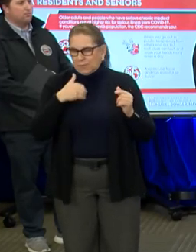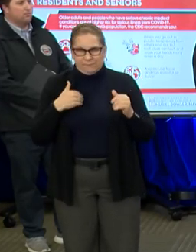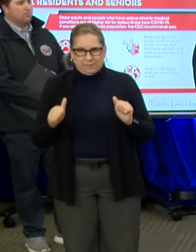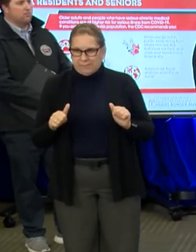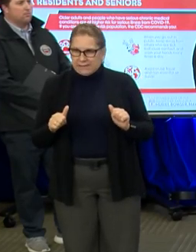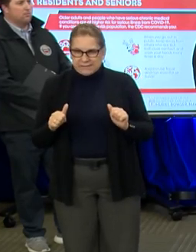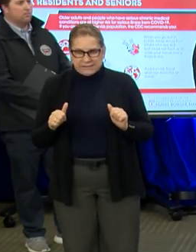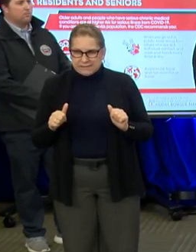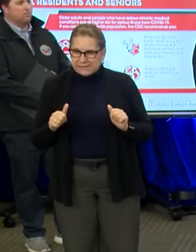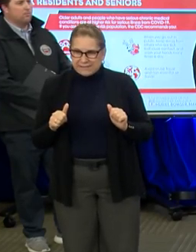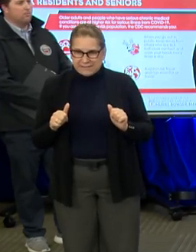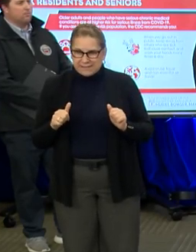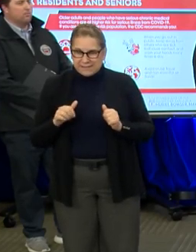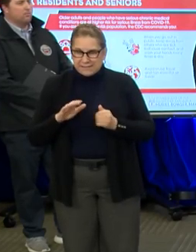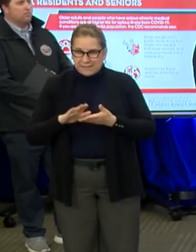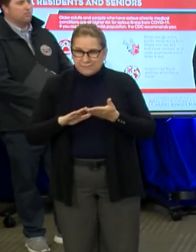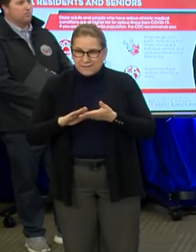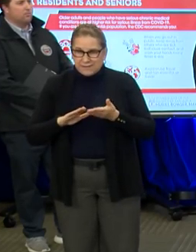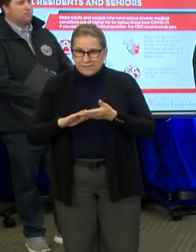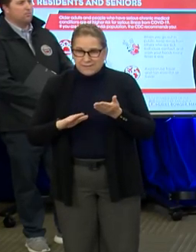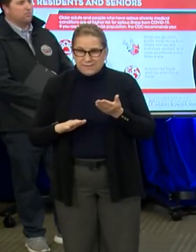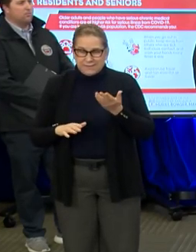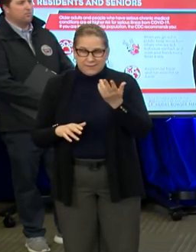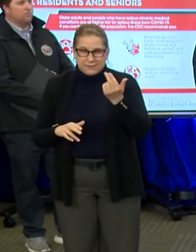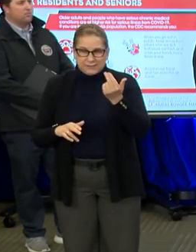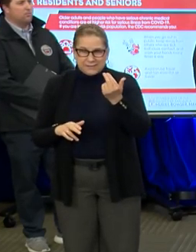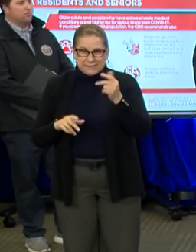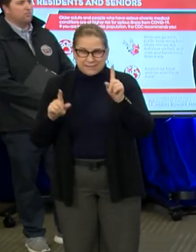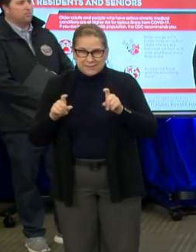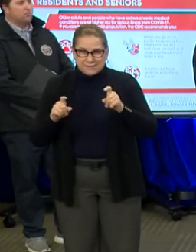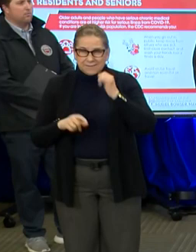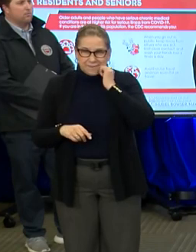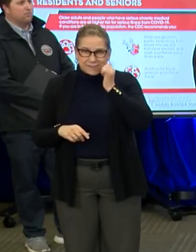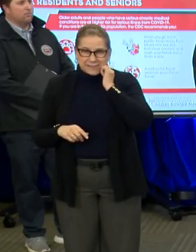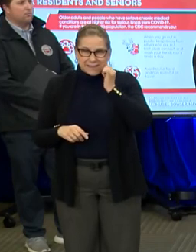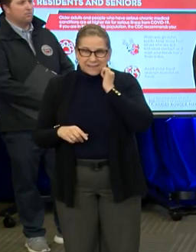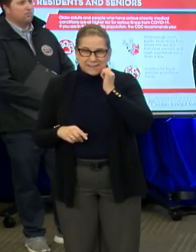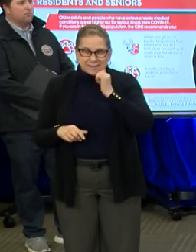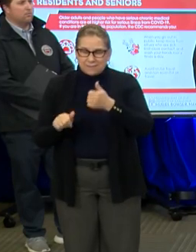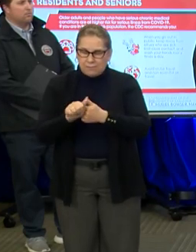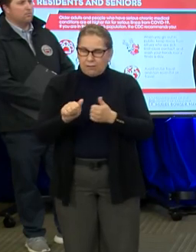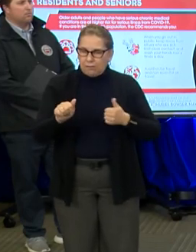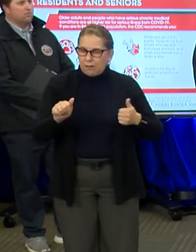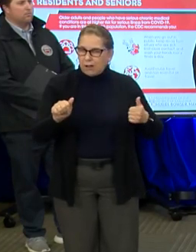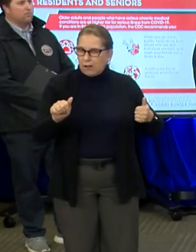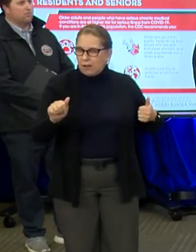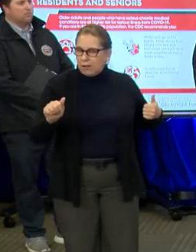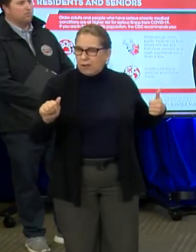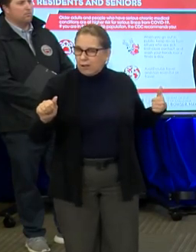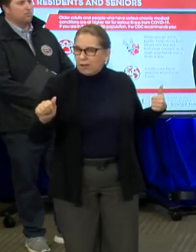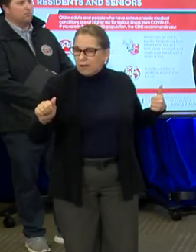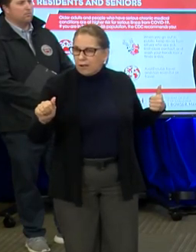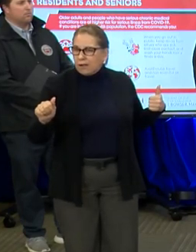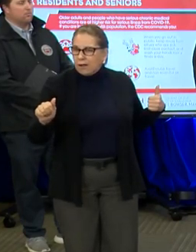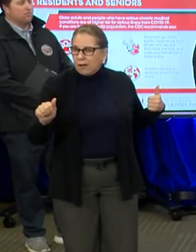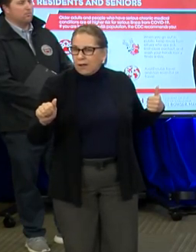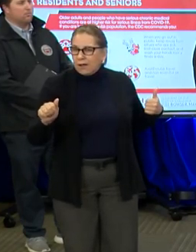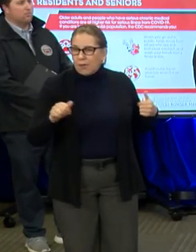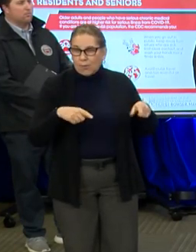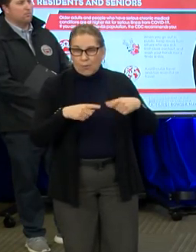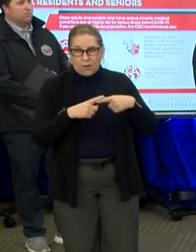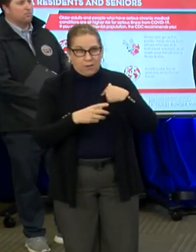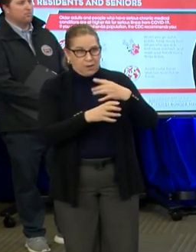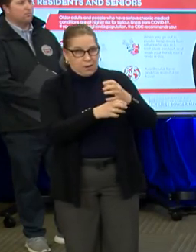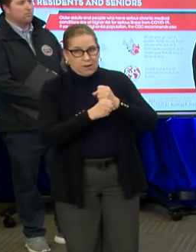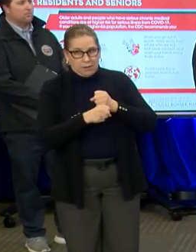backlog of testing, and we can process tests quickly. Once we have a sample, the results are ready to be delivered within 24